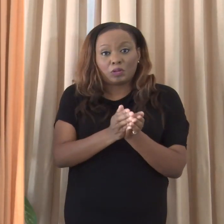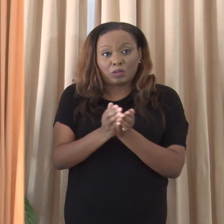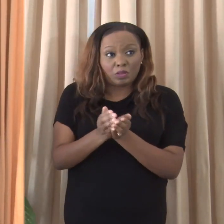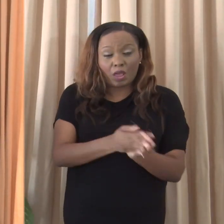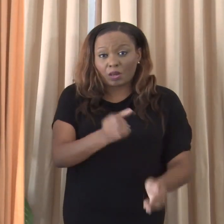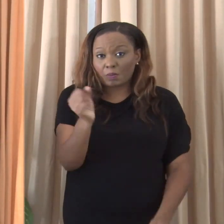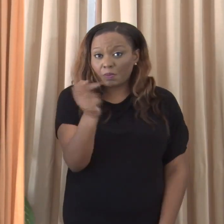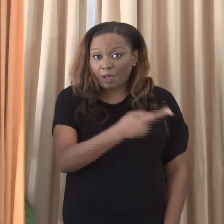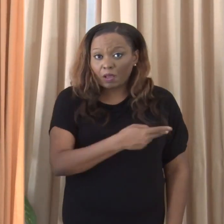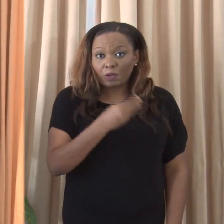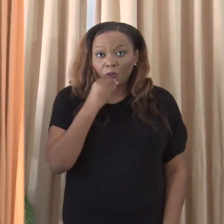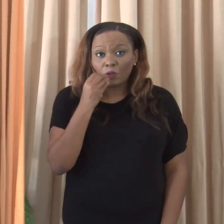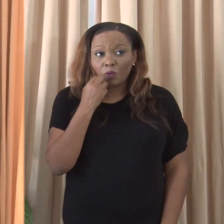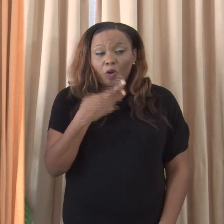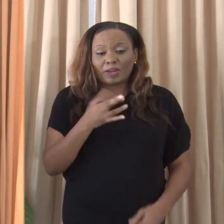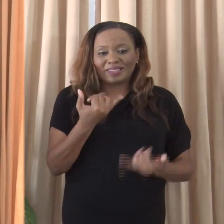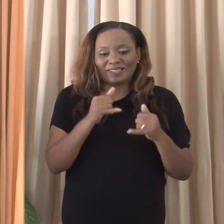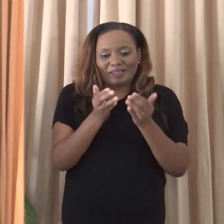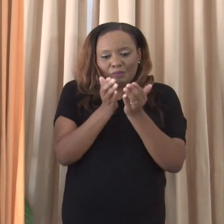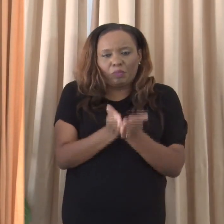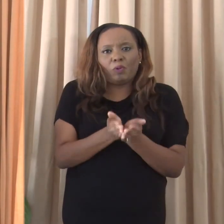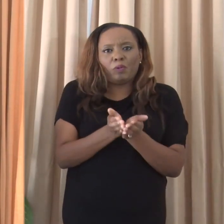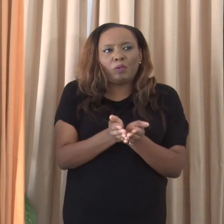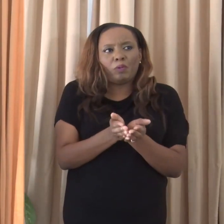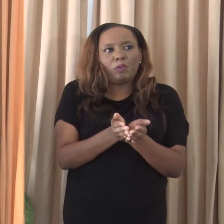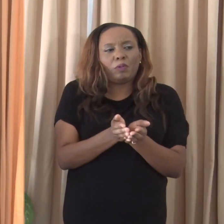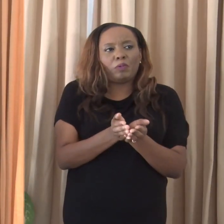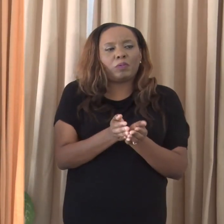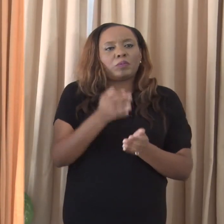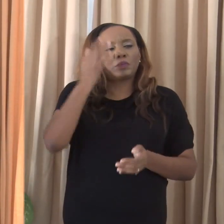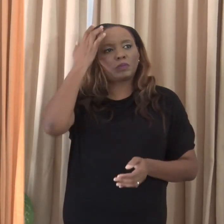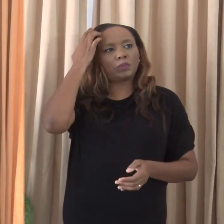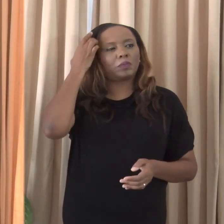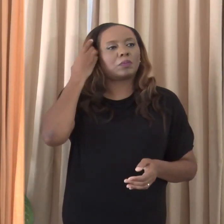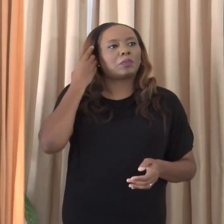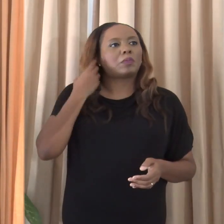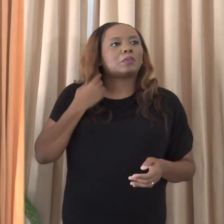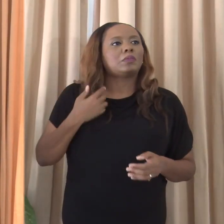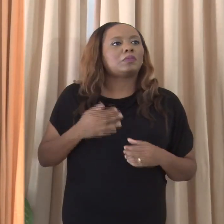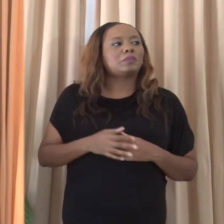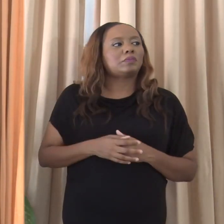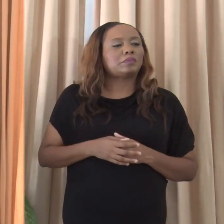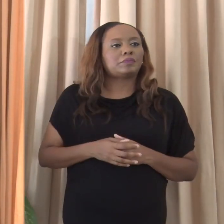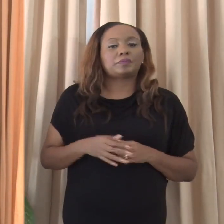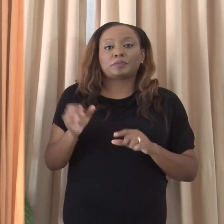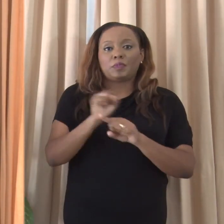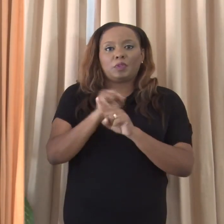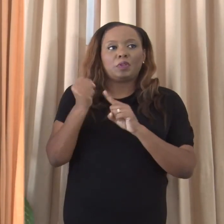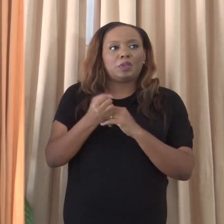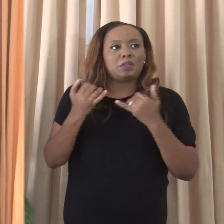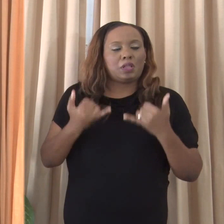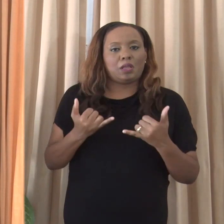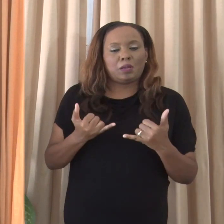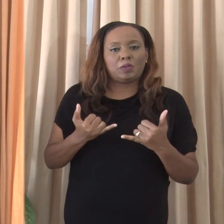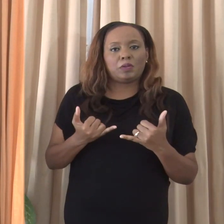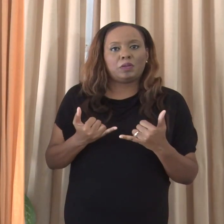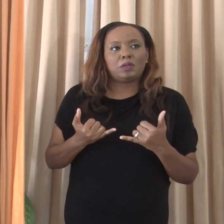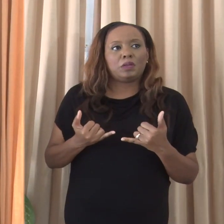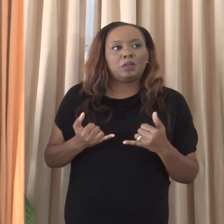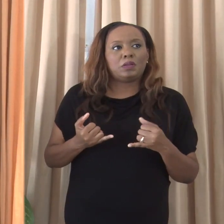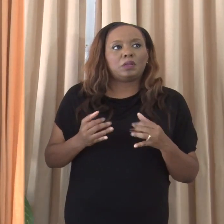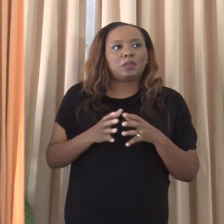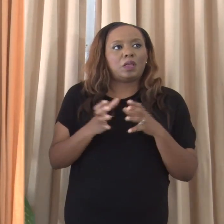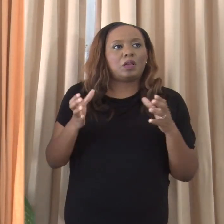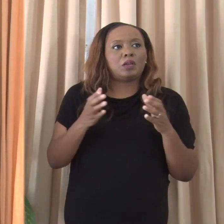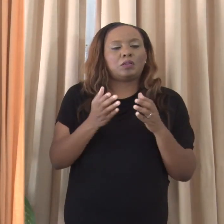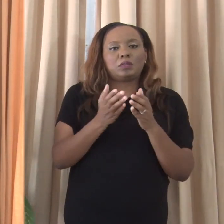they still on board the ship? The current situation is that no shore leave is being given, and there are still a number of ships which I think would